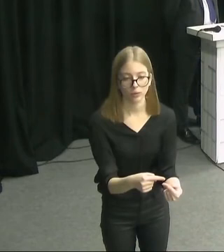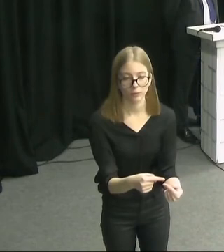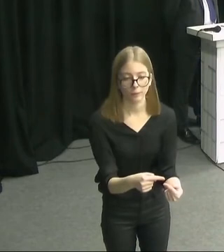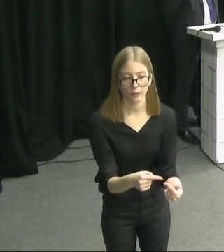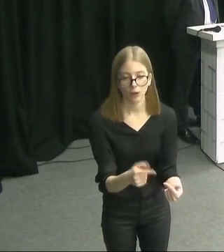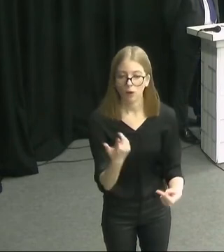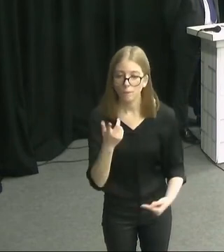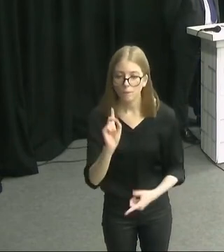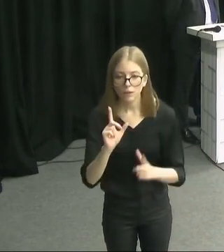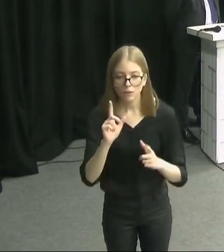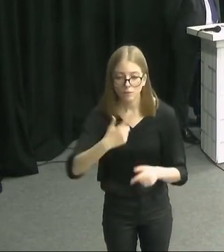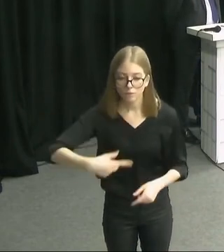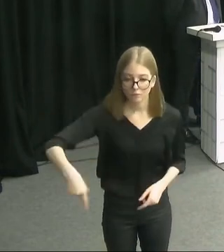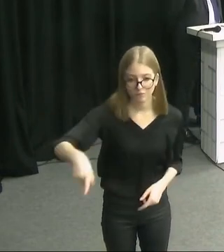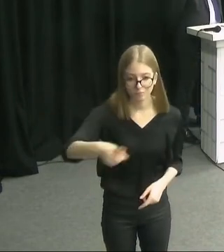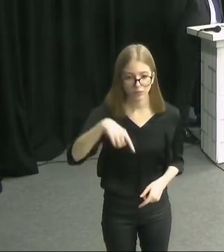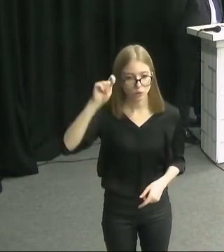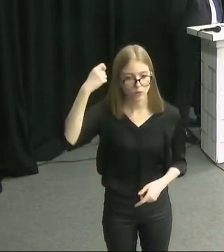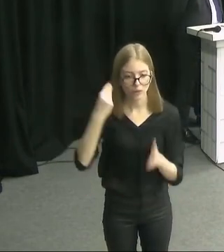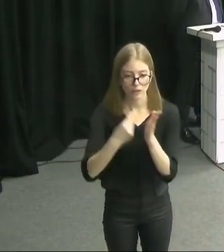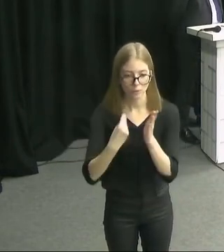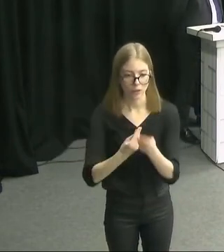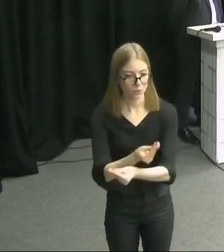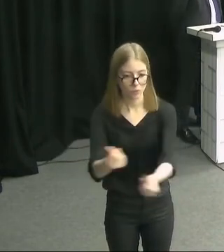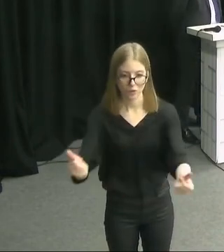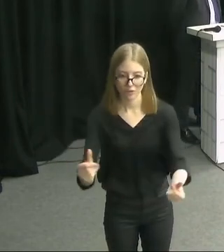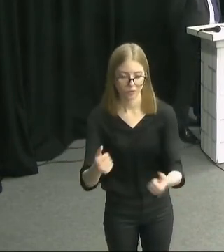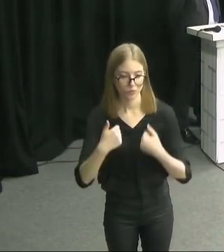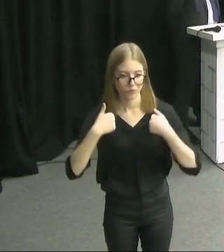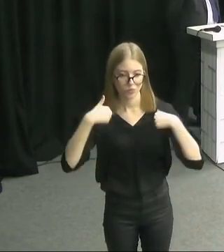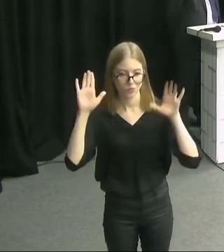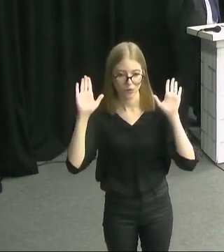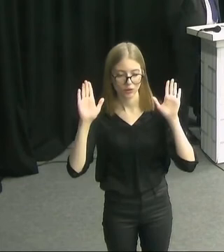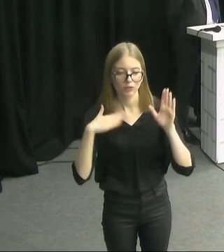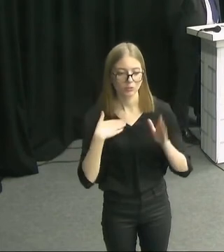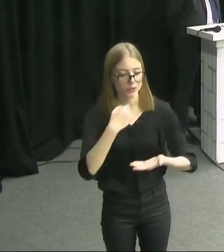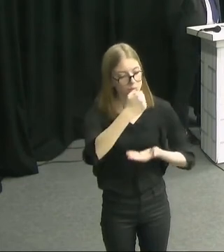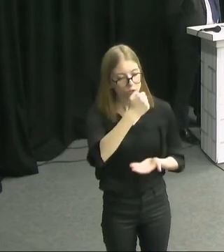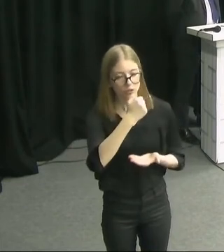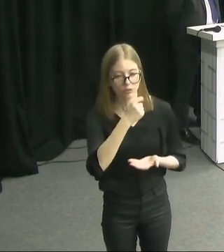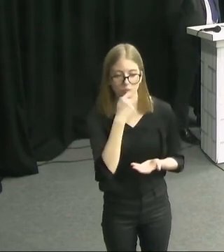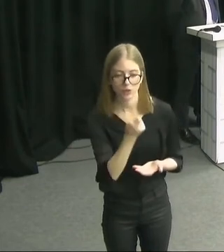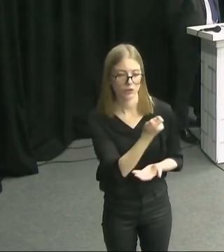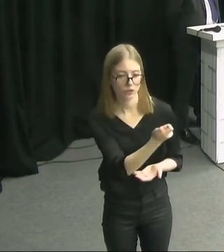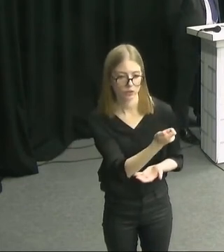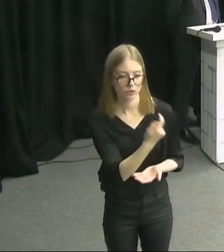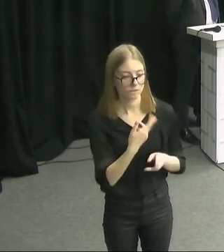Some students might have individual needs or social needs. We cannot just give scholarships to